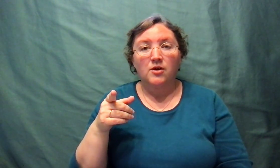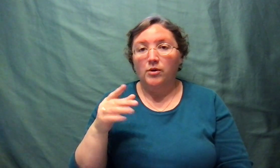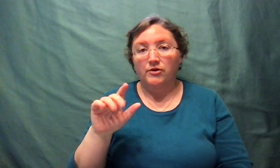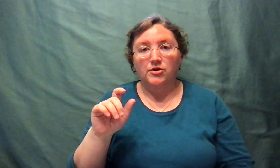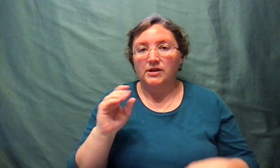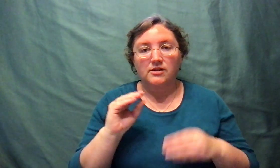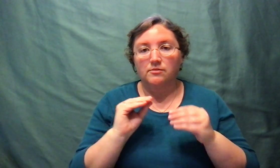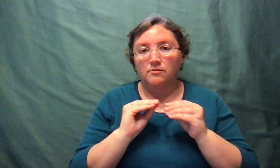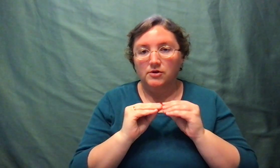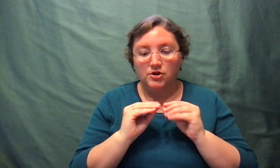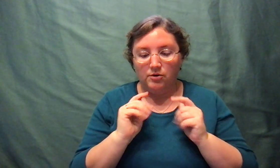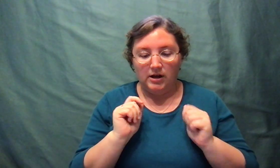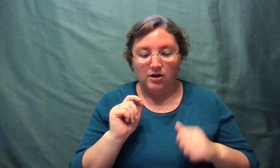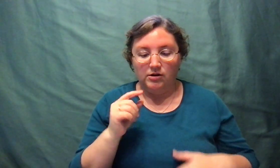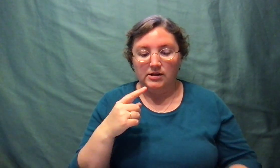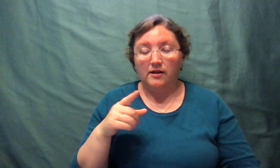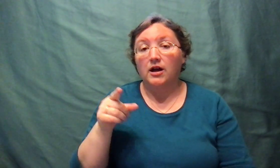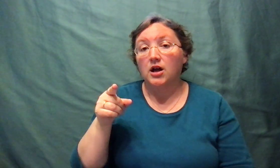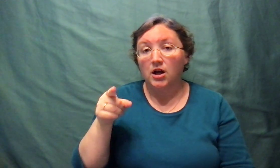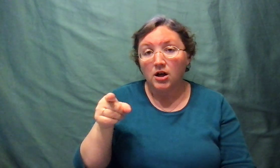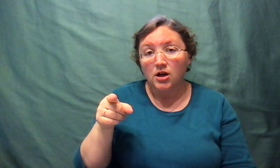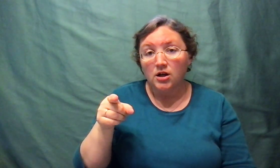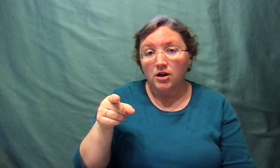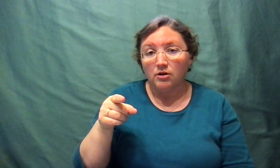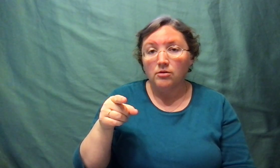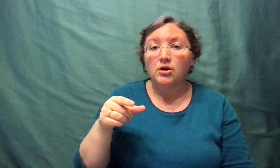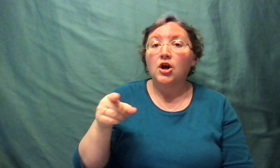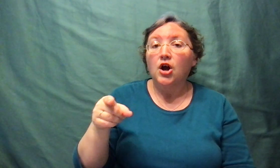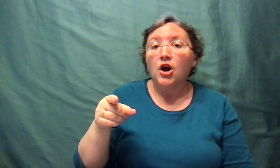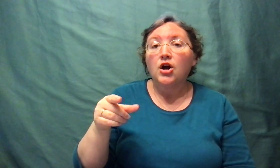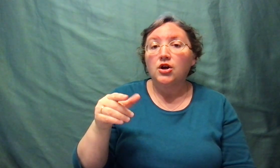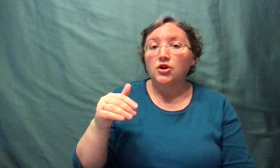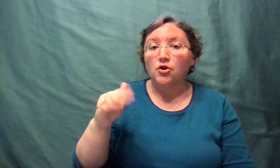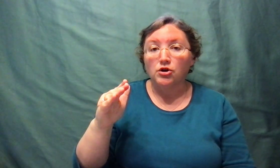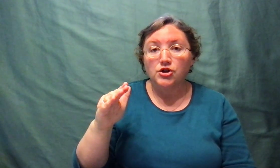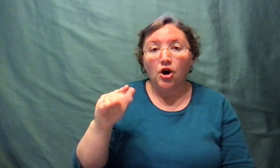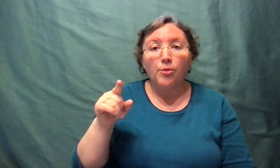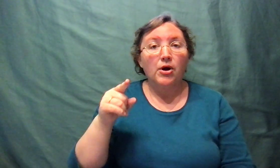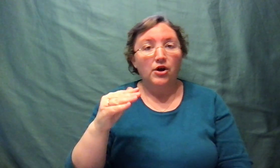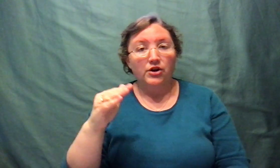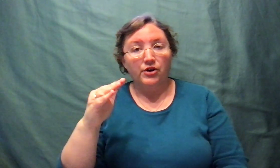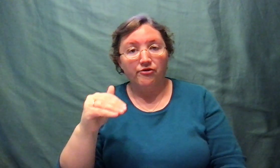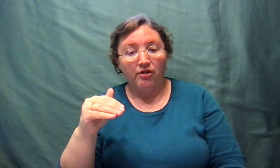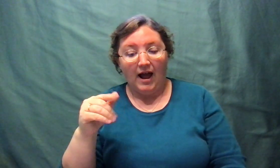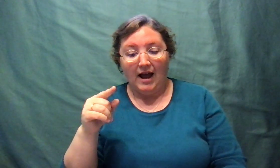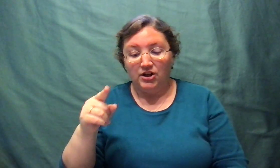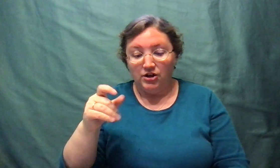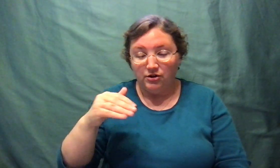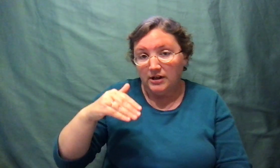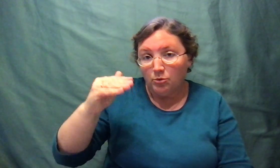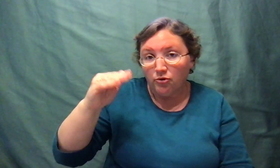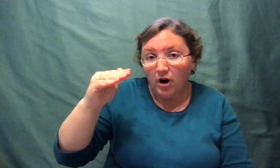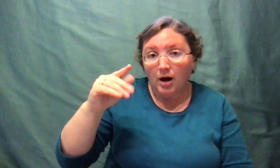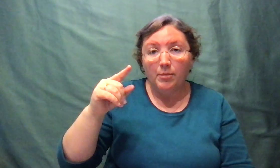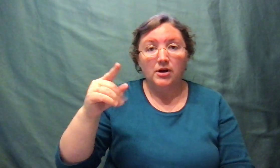if you're doing some tuning, you could say, like, you know, you're sharp, you're flat, you need to move up, you